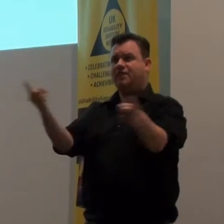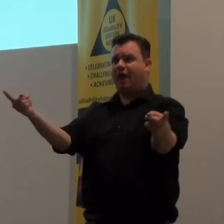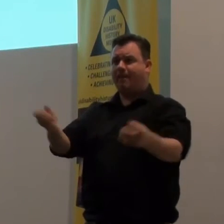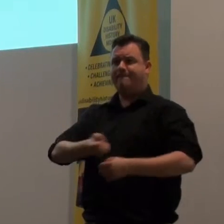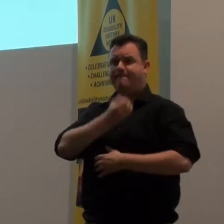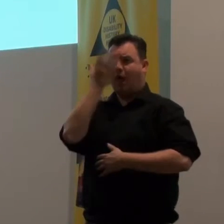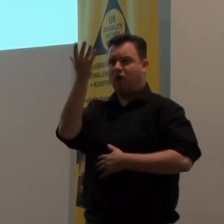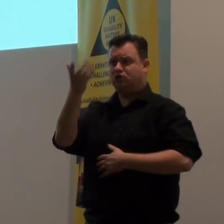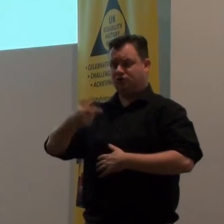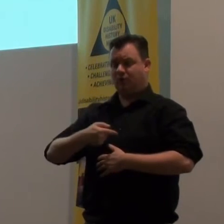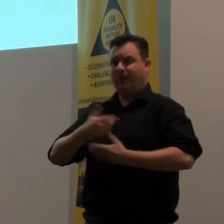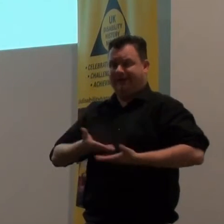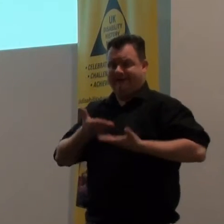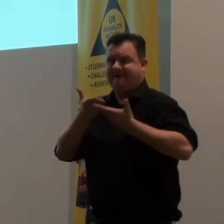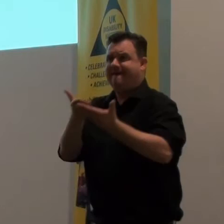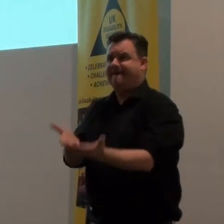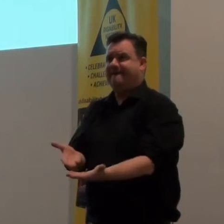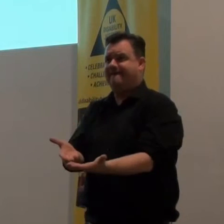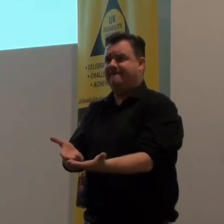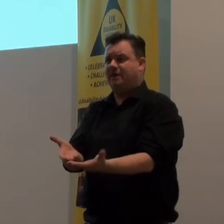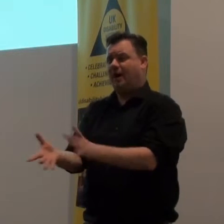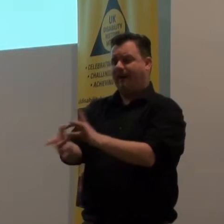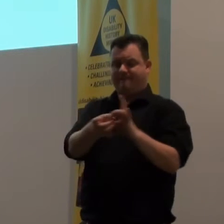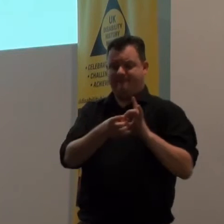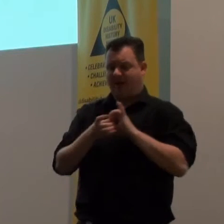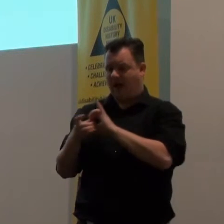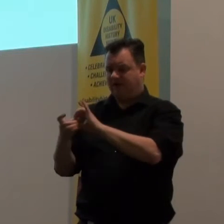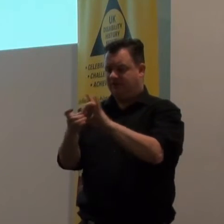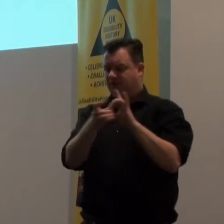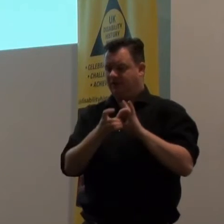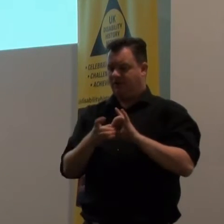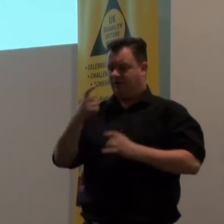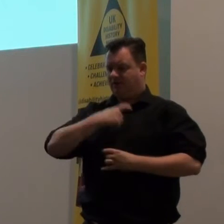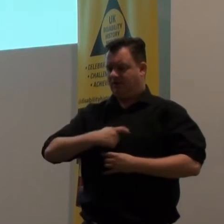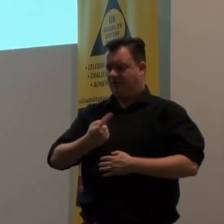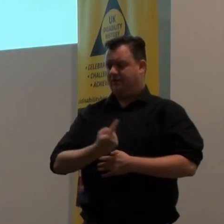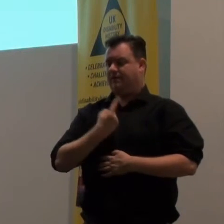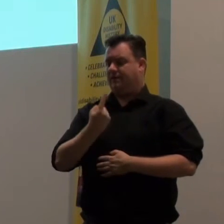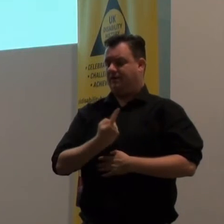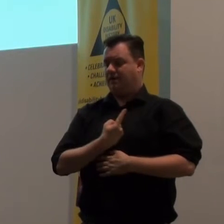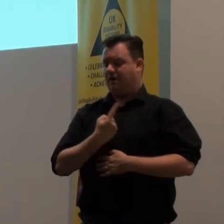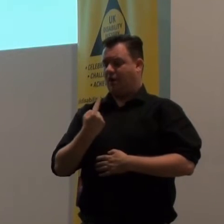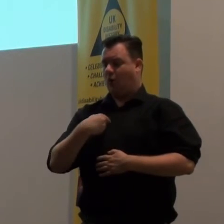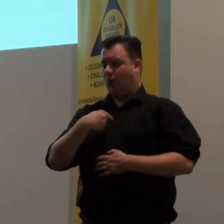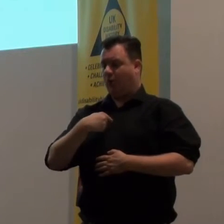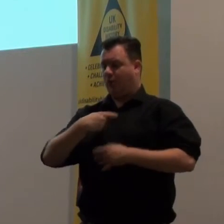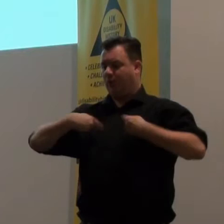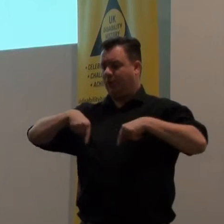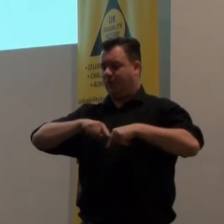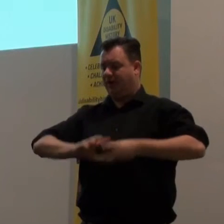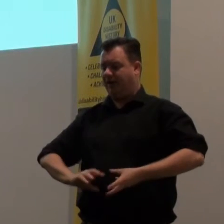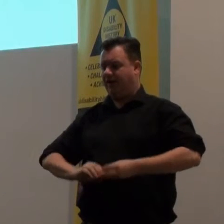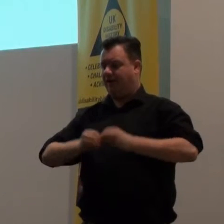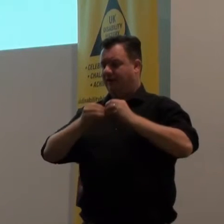gifts. Bind us to our shared humanity. Fan flame of our recreation. Herald